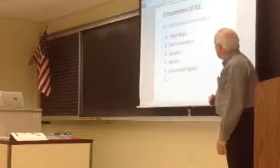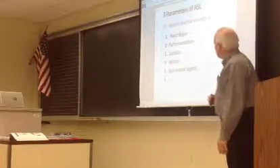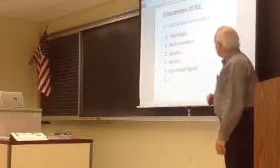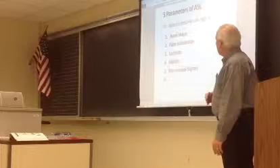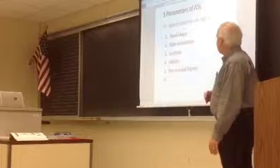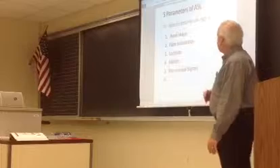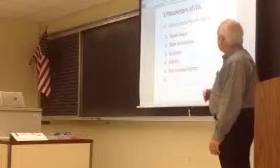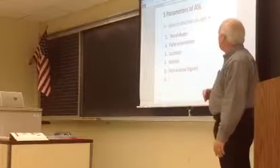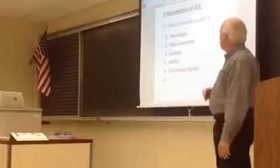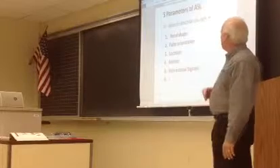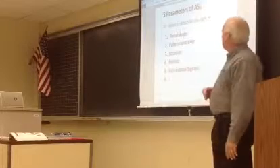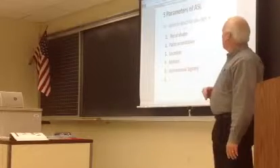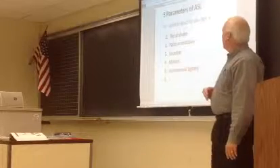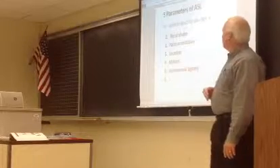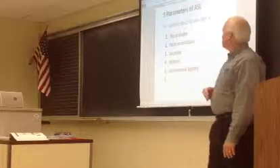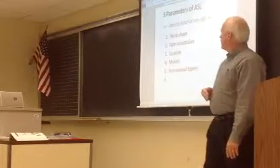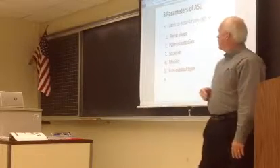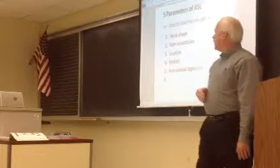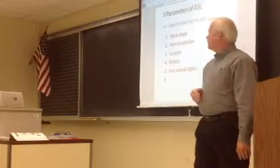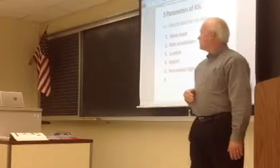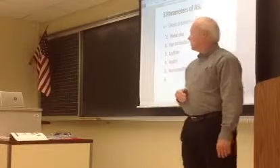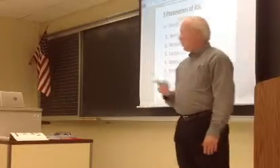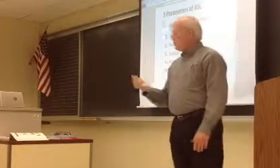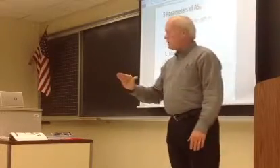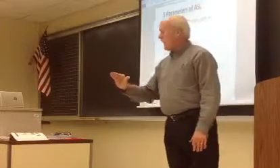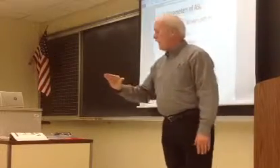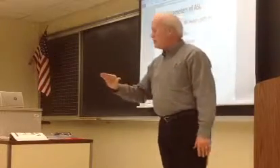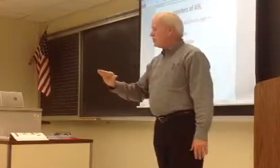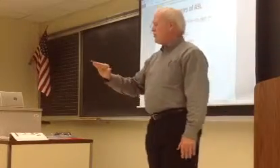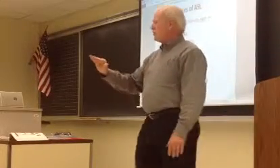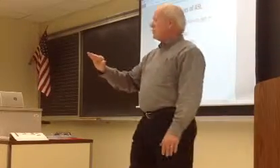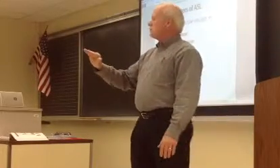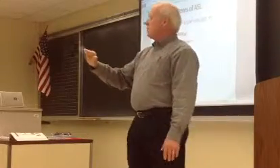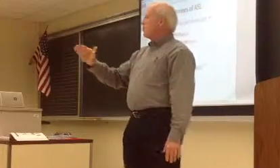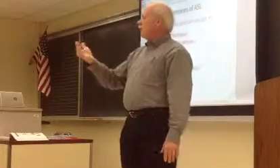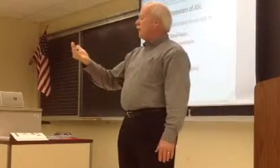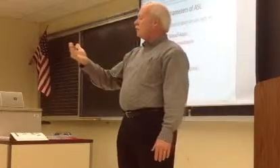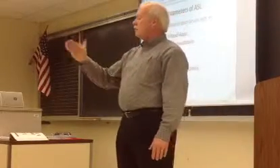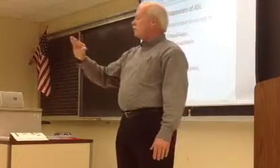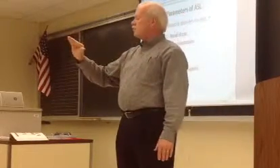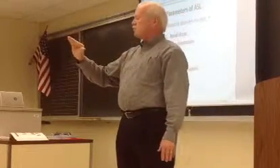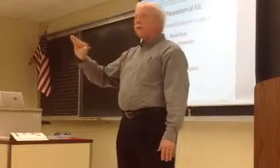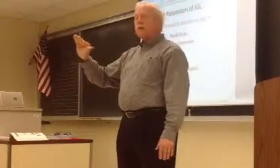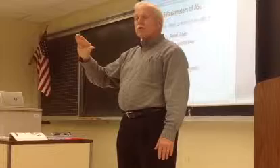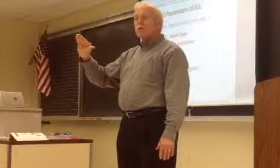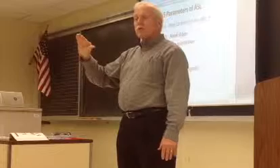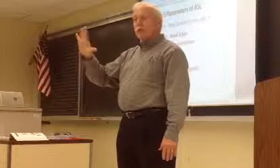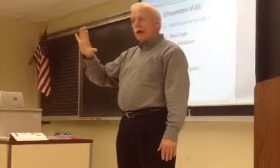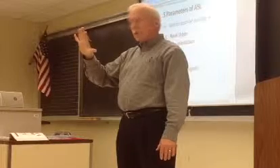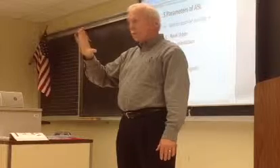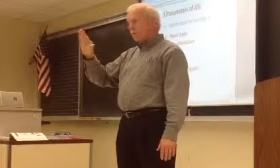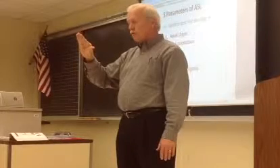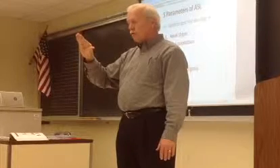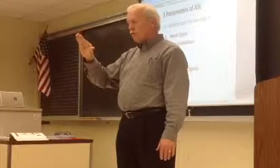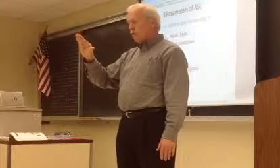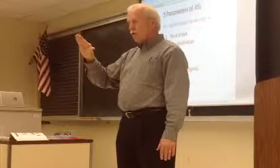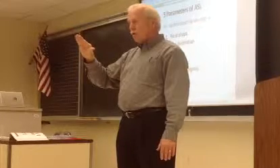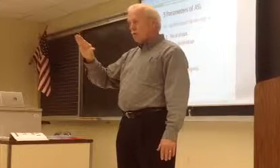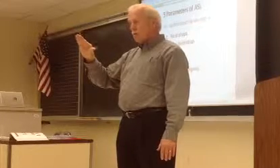Fingers. What's the motion? Well, what's a handshake? You just might call that straight fingers, they're not open, they're closed,